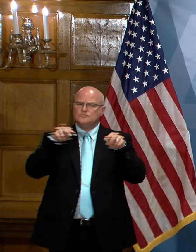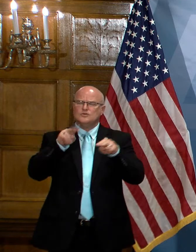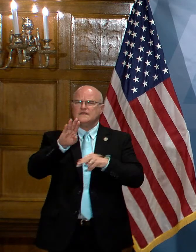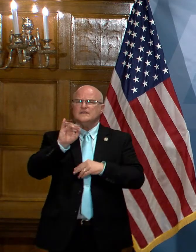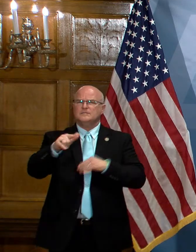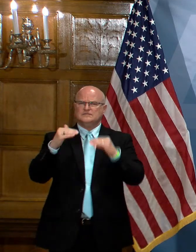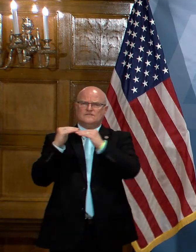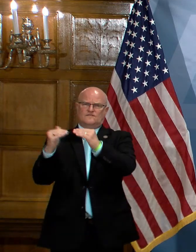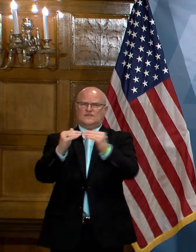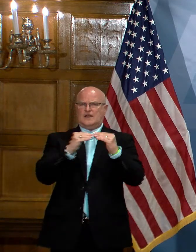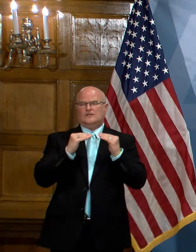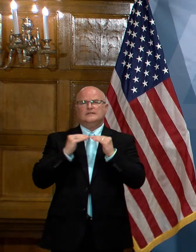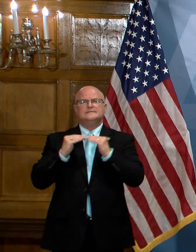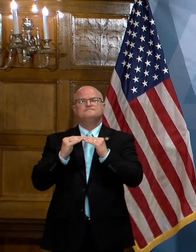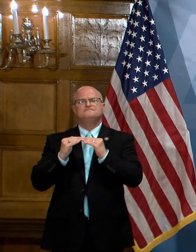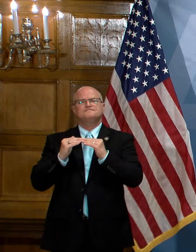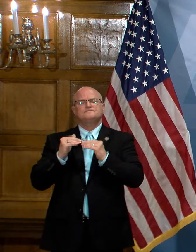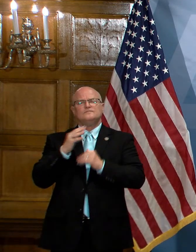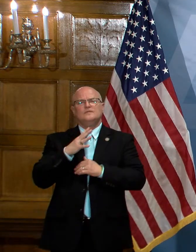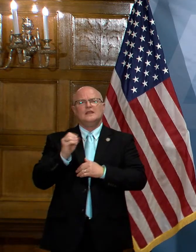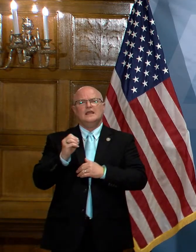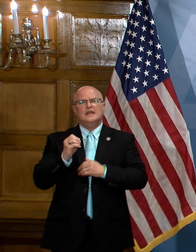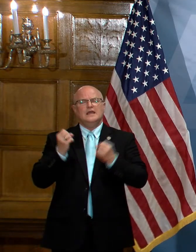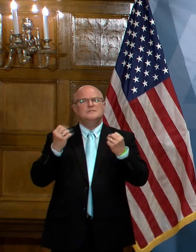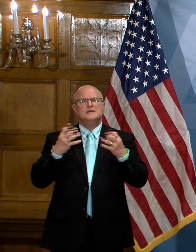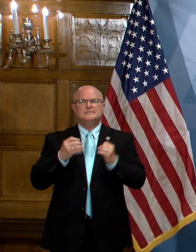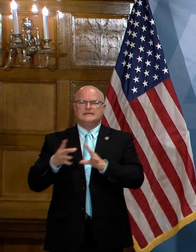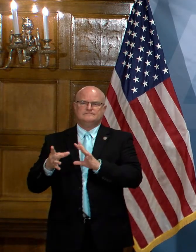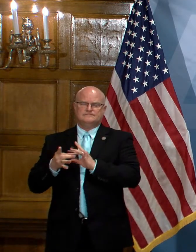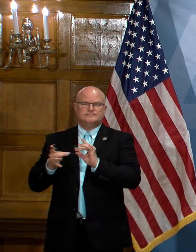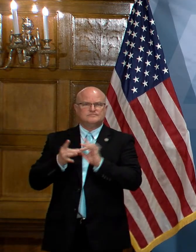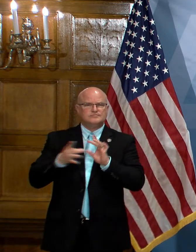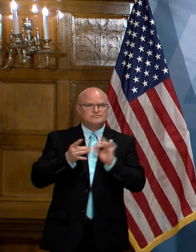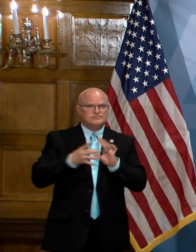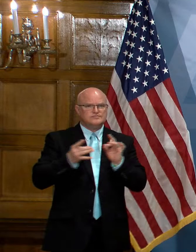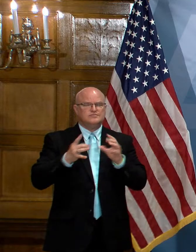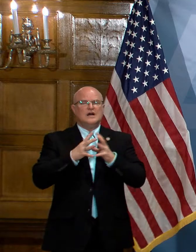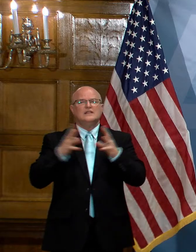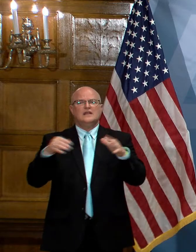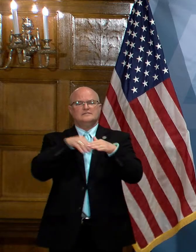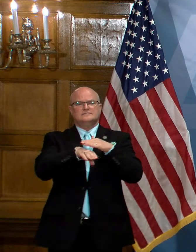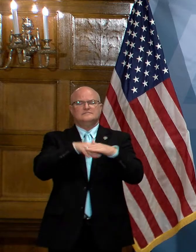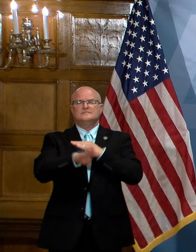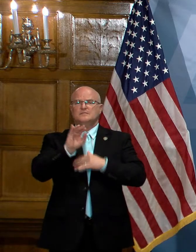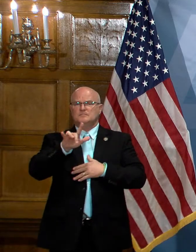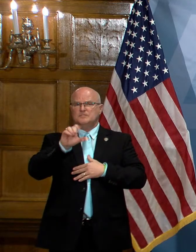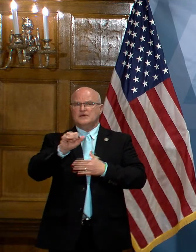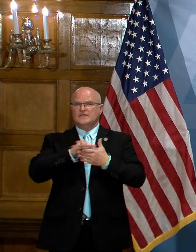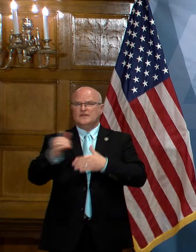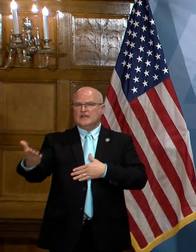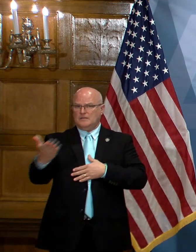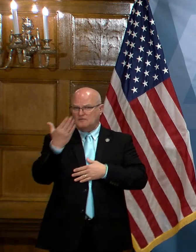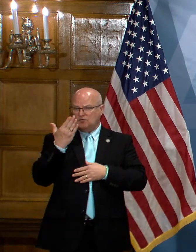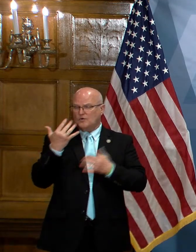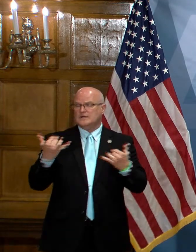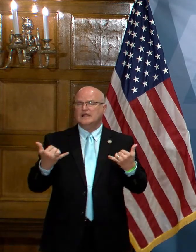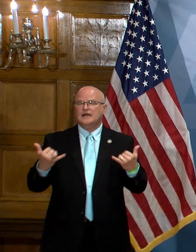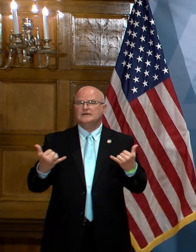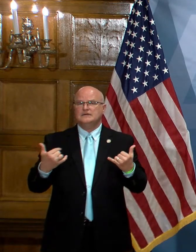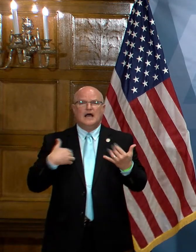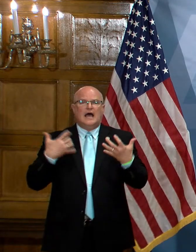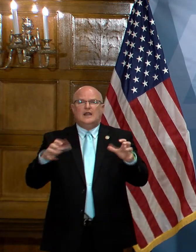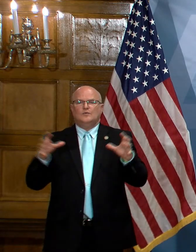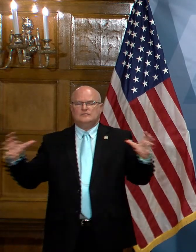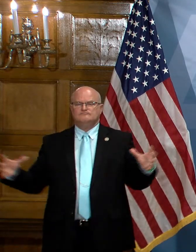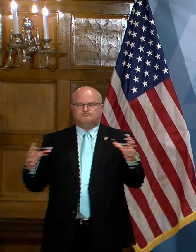very fairly, and you know, a lot of accommodation has been made in the different bills that are coming forward, and I don't want to